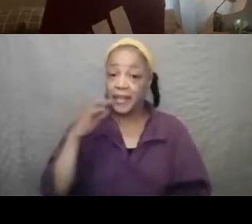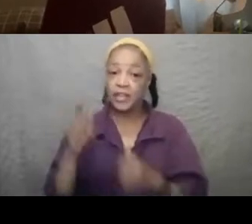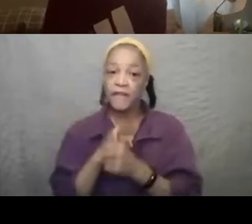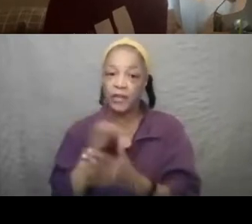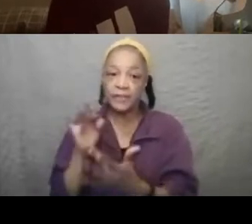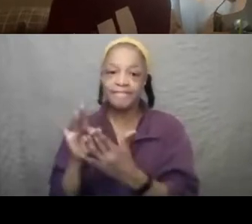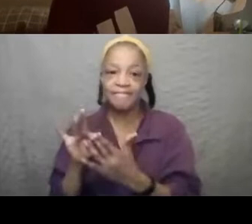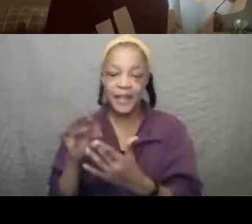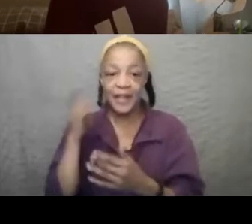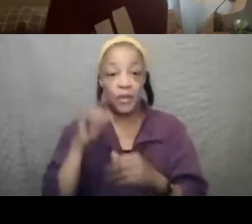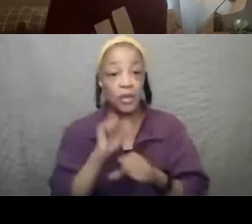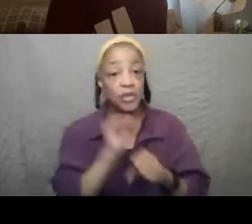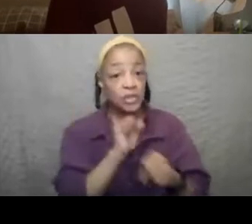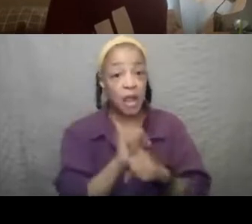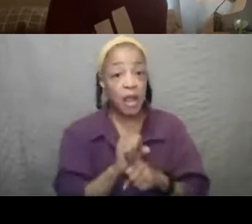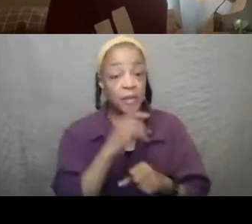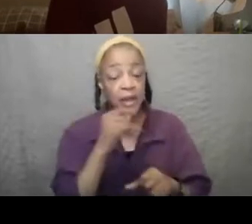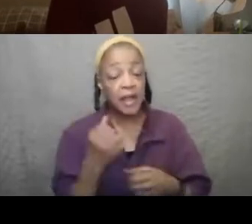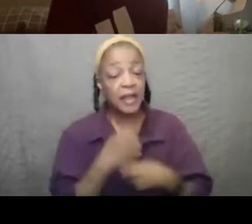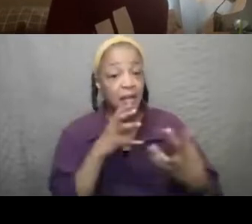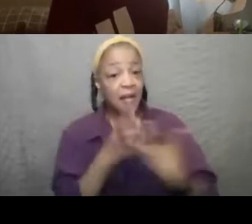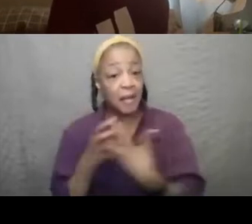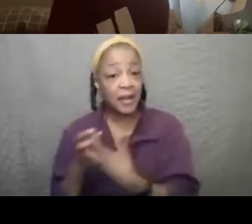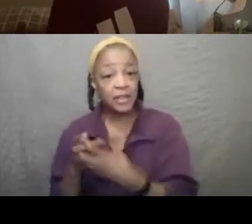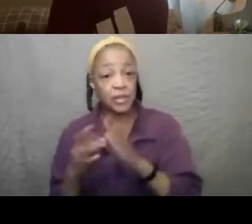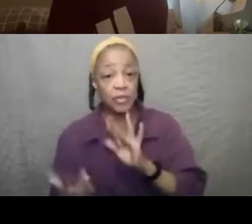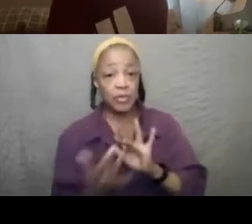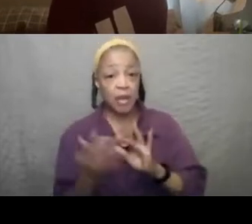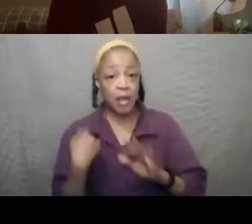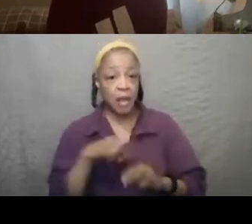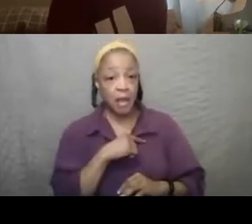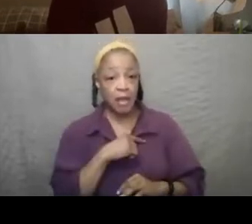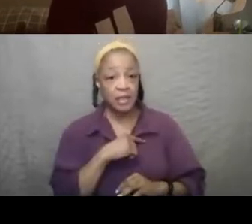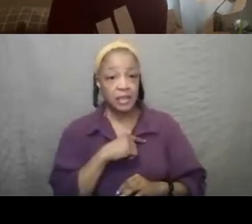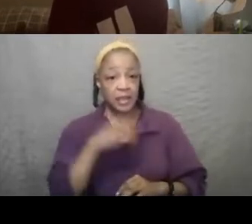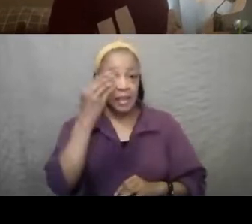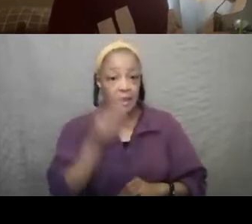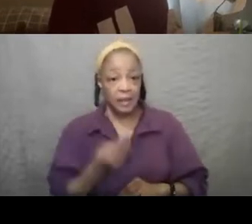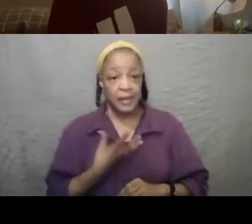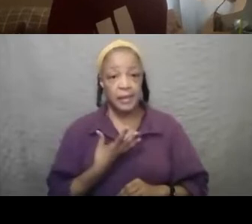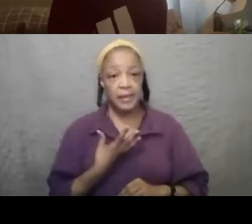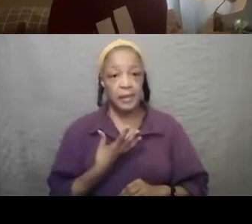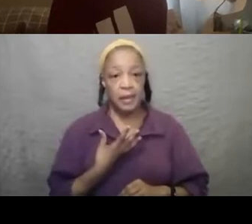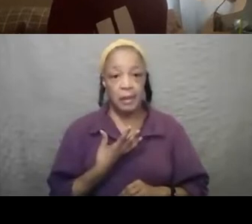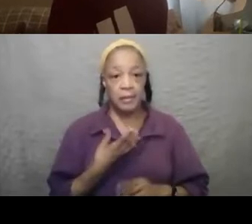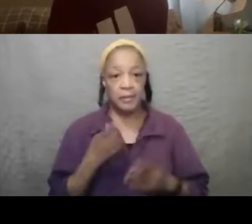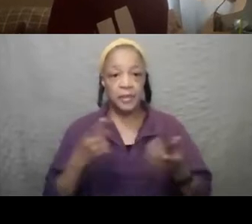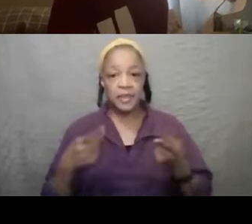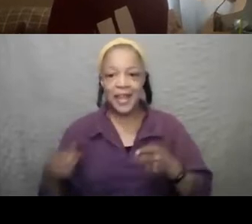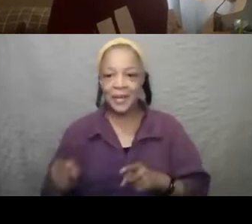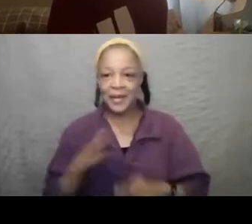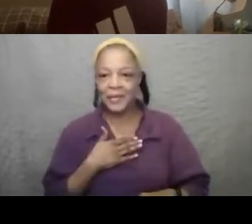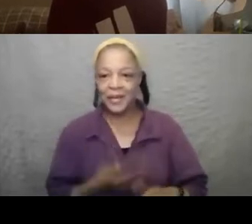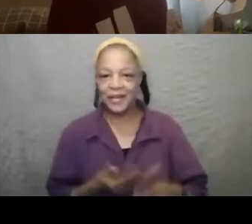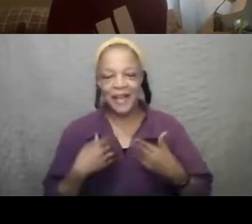getting accommodations you need, at any time you can reach out to us and just let us know what's happening. I'm more than willing to have a conversation with